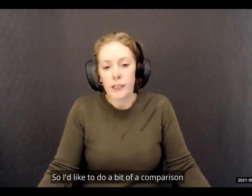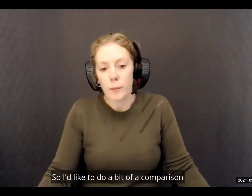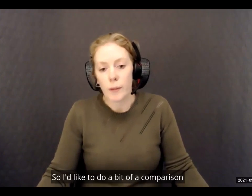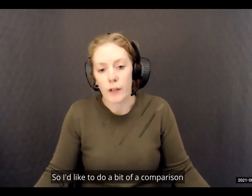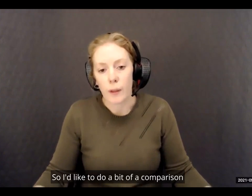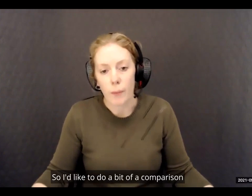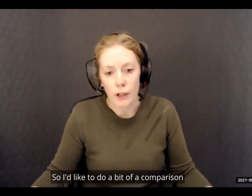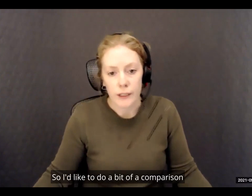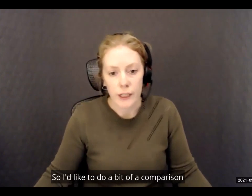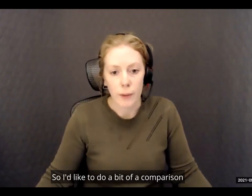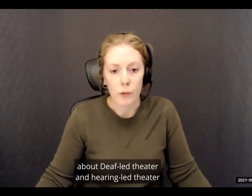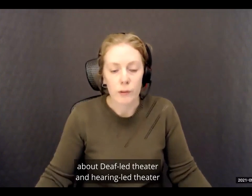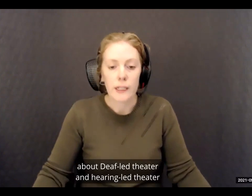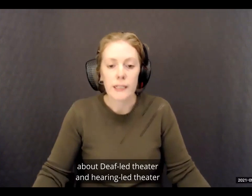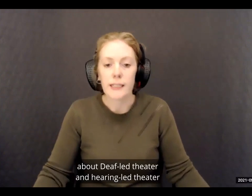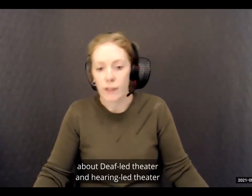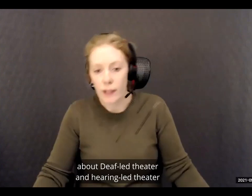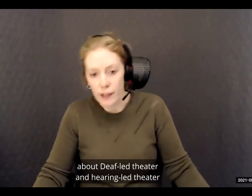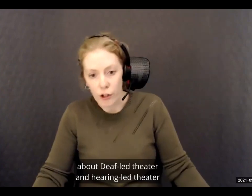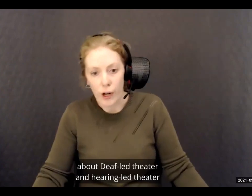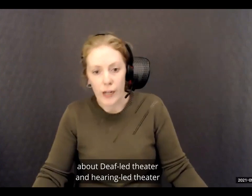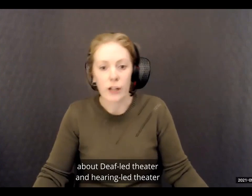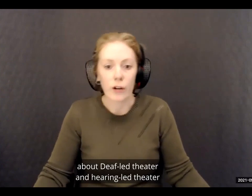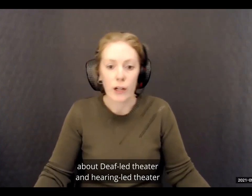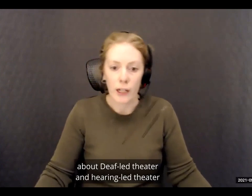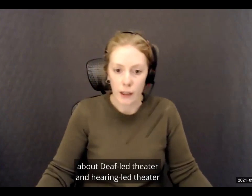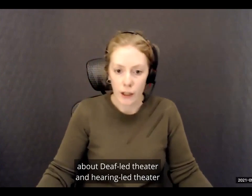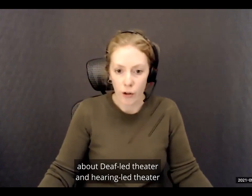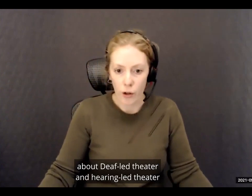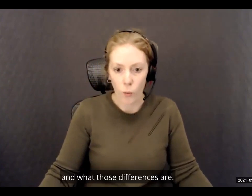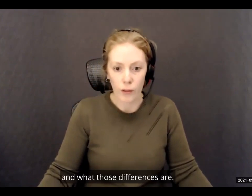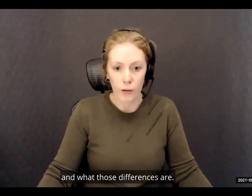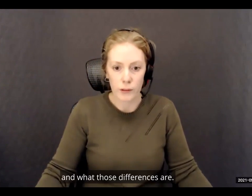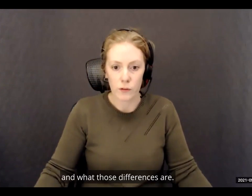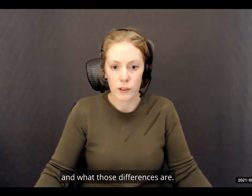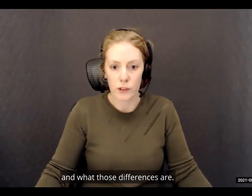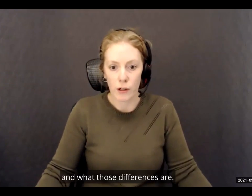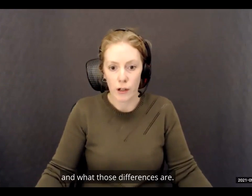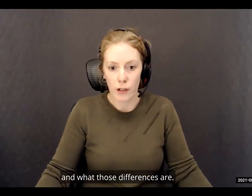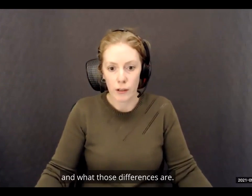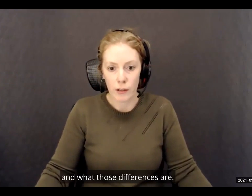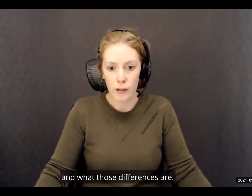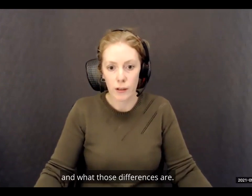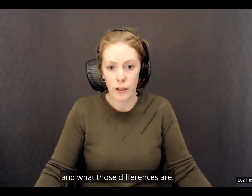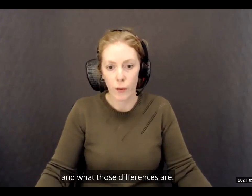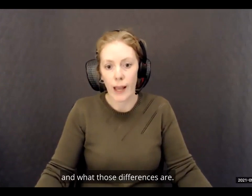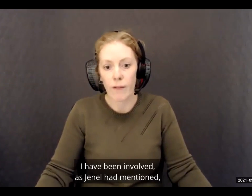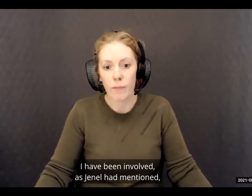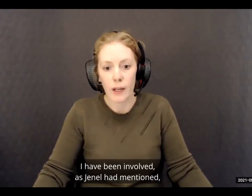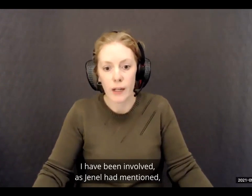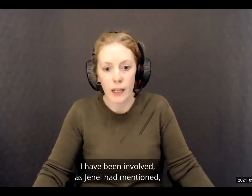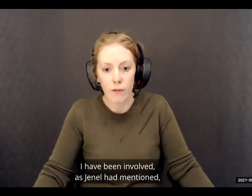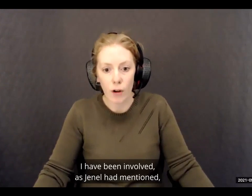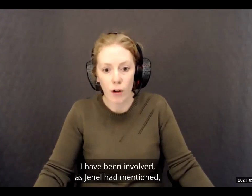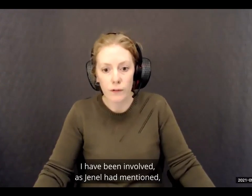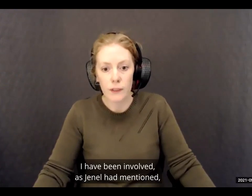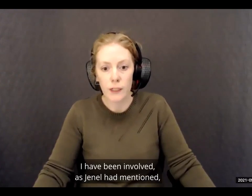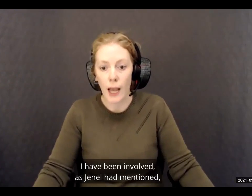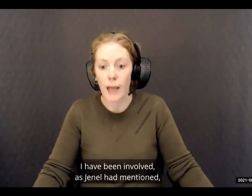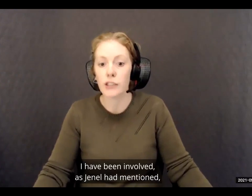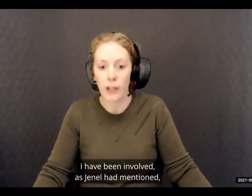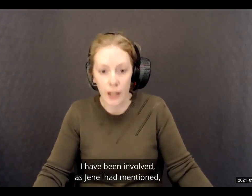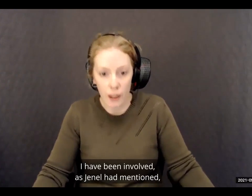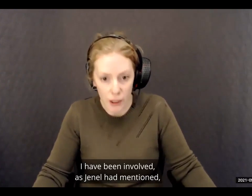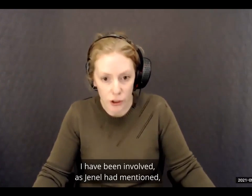So I'd like to do a bit of a comparison about deaf-led theater and hearing-led theater and what those differences are. You know, I have been